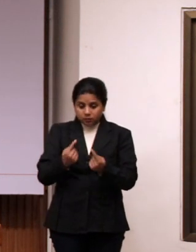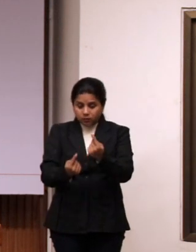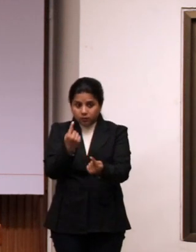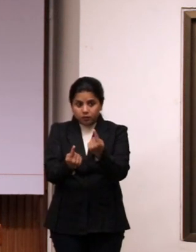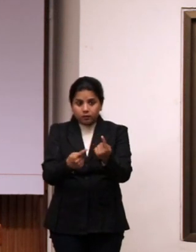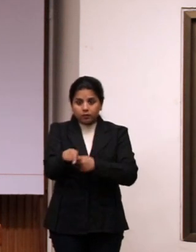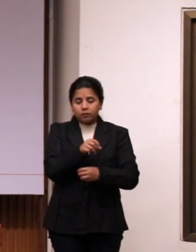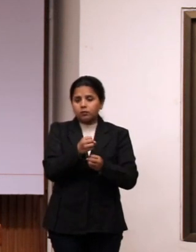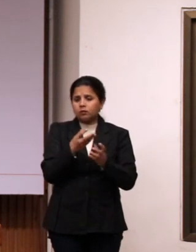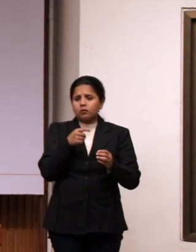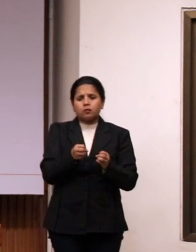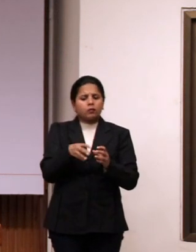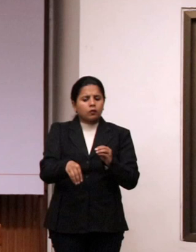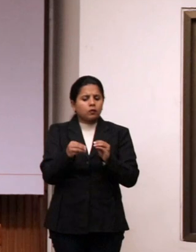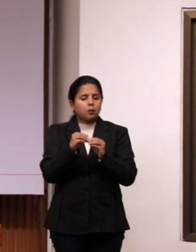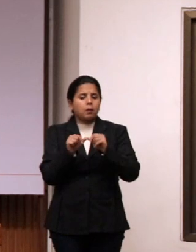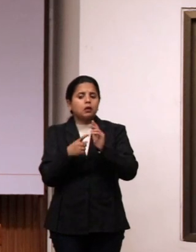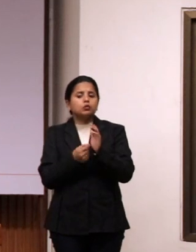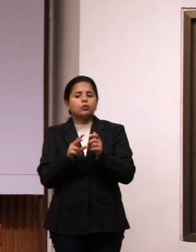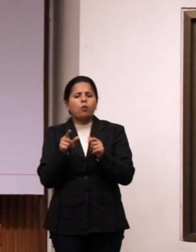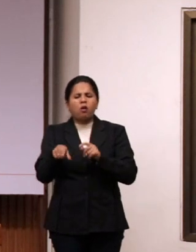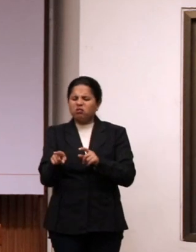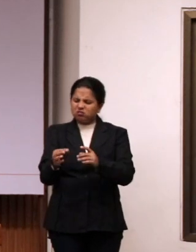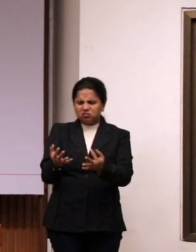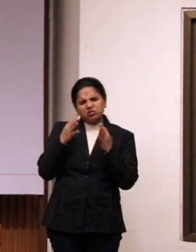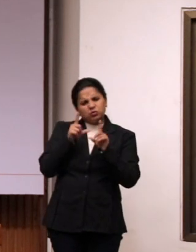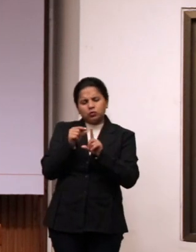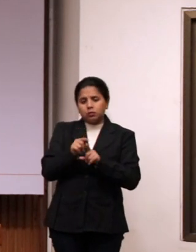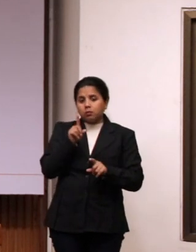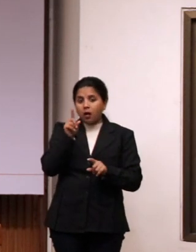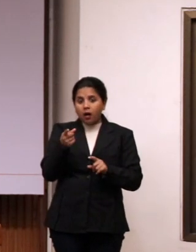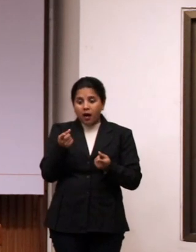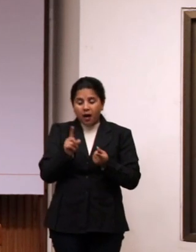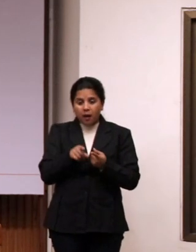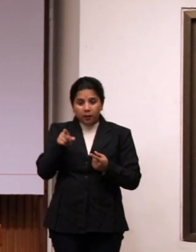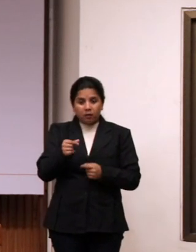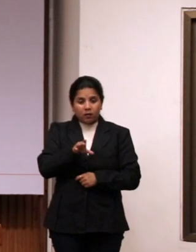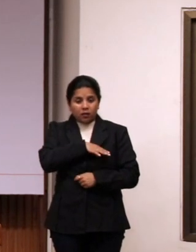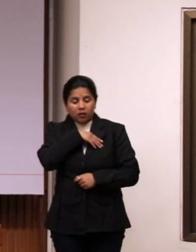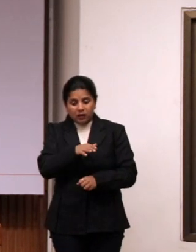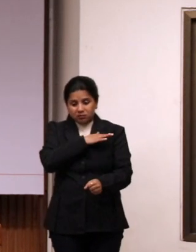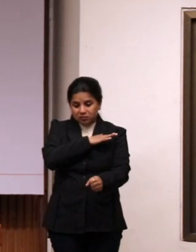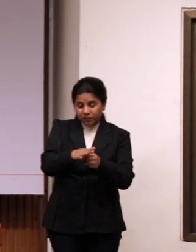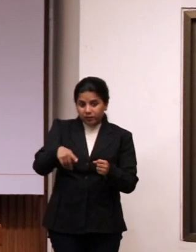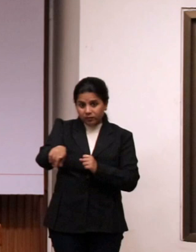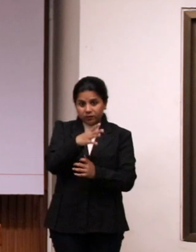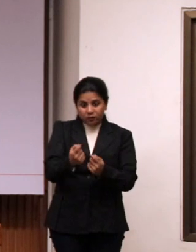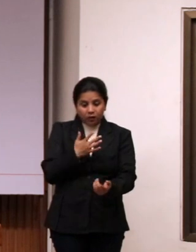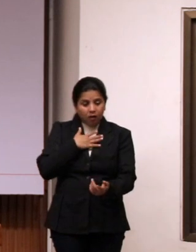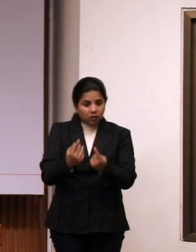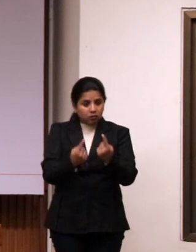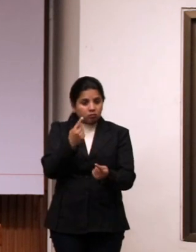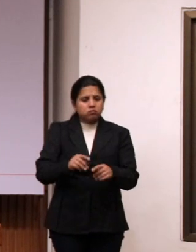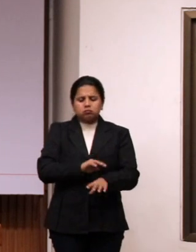grass. Botryoclova is a palatable grass. They were doing excellent. But the moment they spend money to kill those grasses,